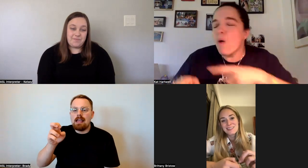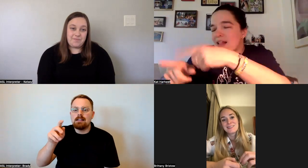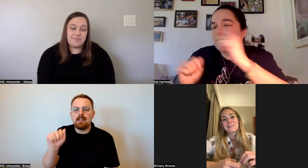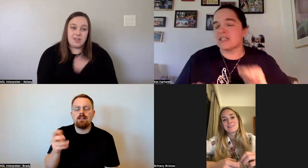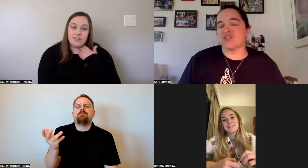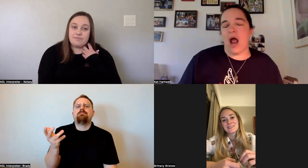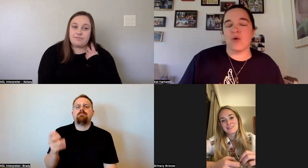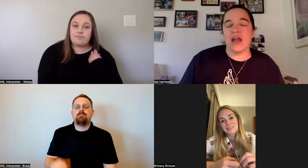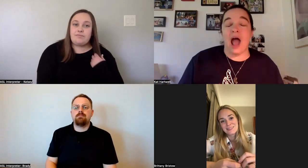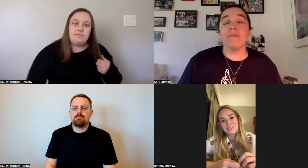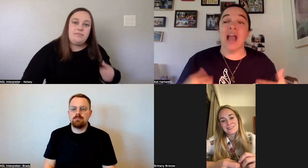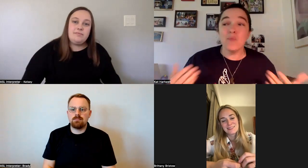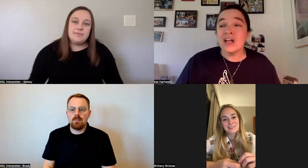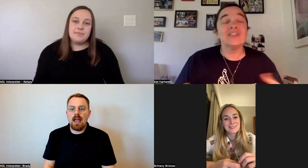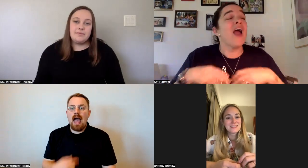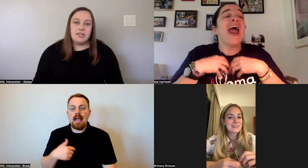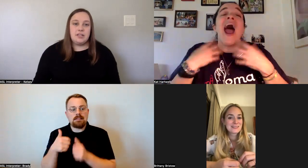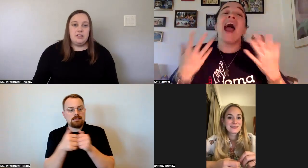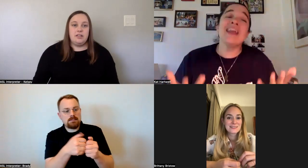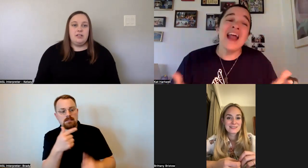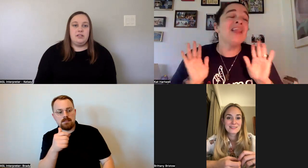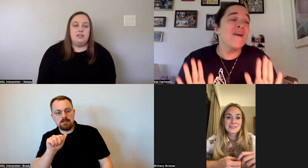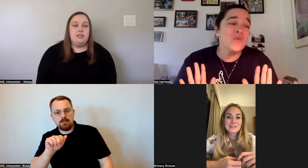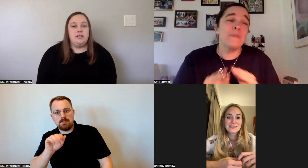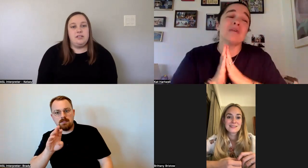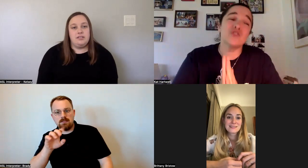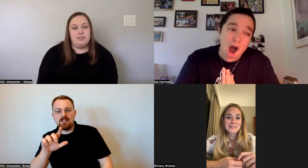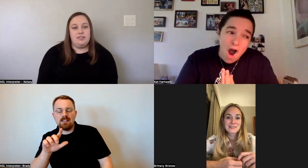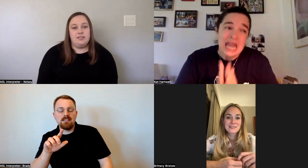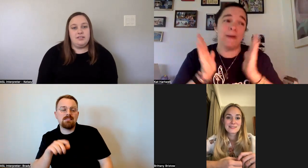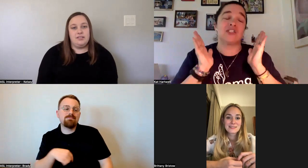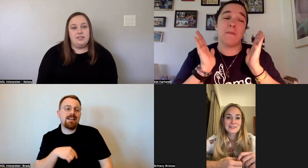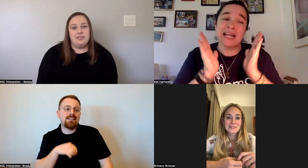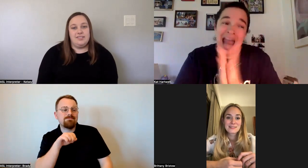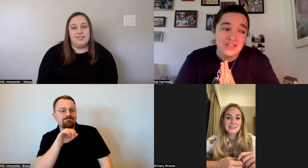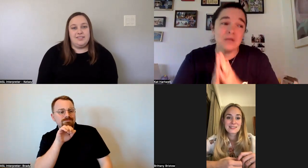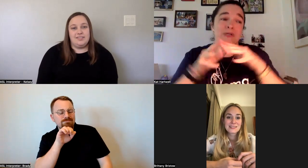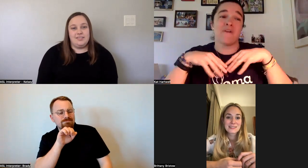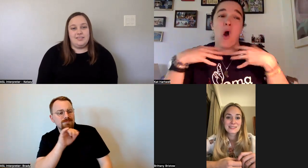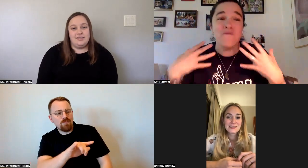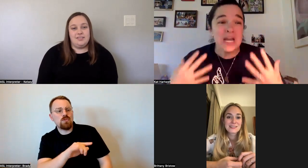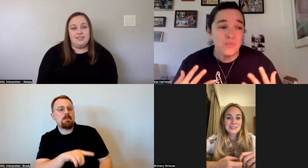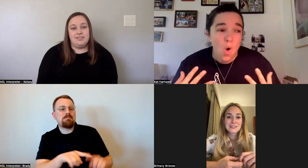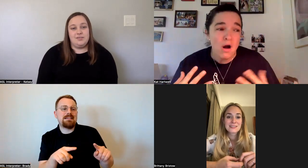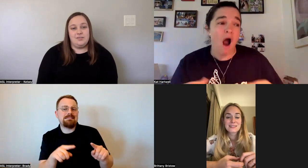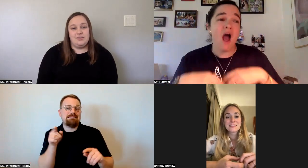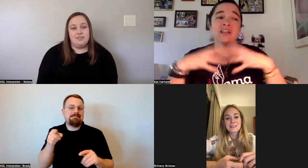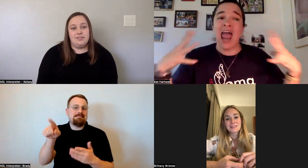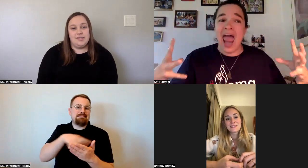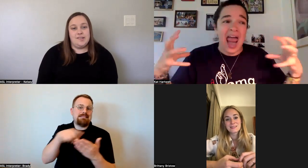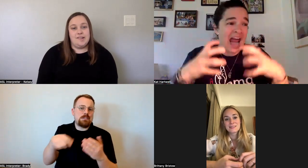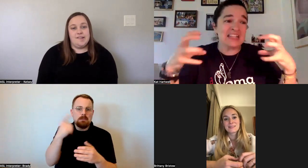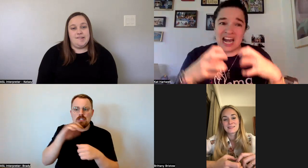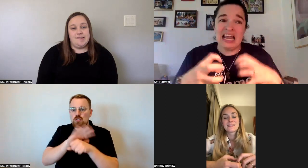Gabrielle, I'm like, Gabrielle, honey, I love you, but I'm sorry, but it's going to be canceled because of COVID